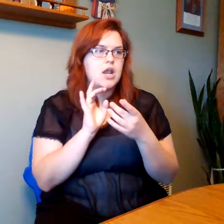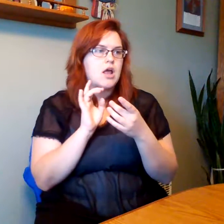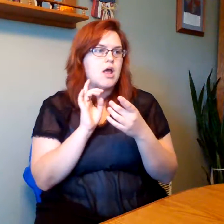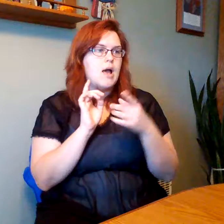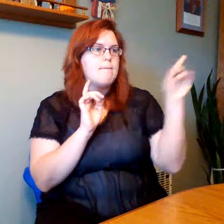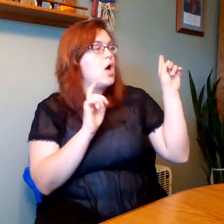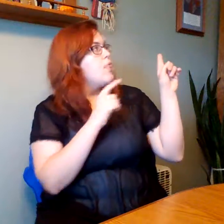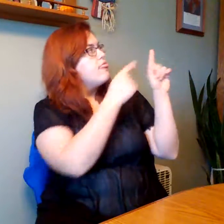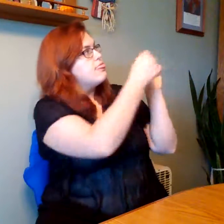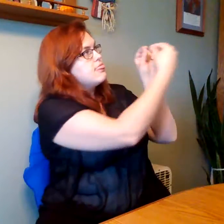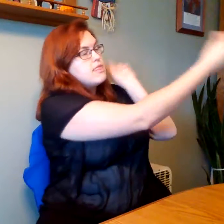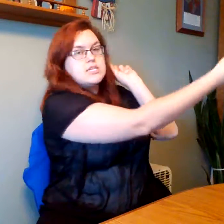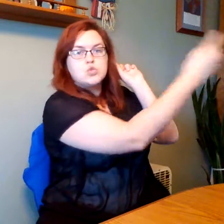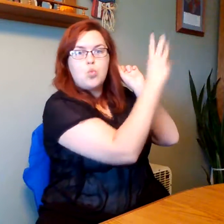URL,